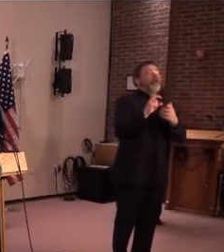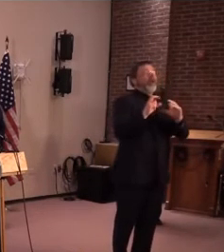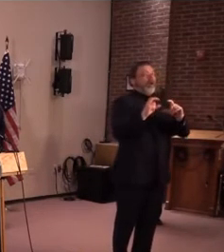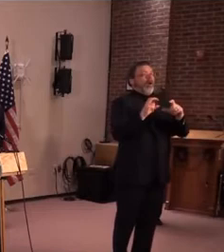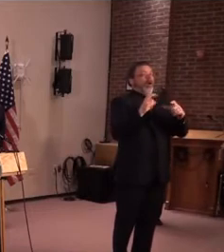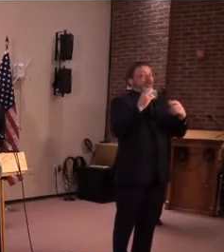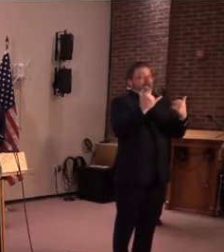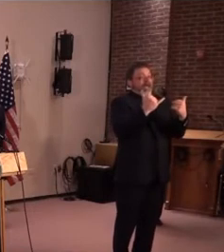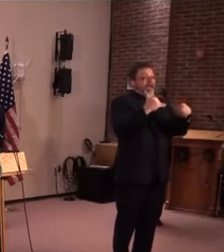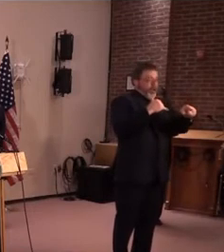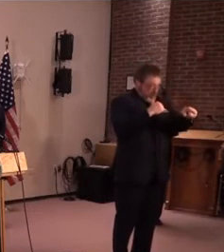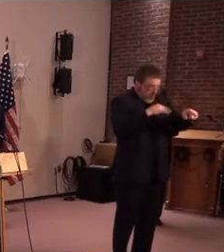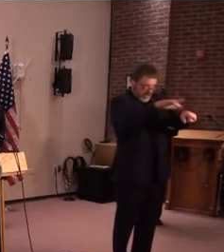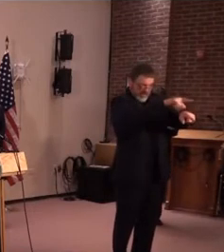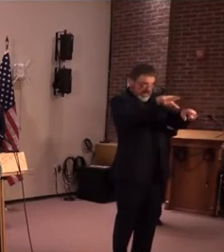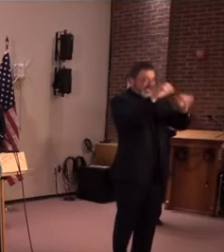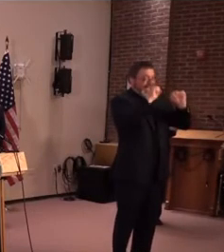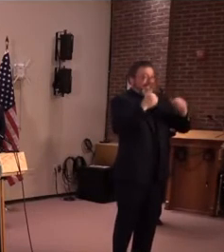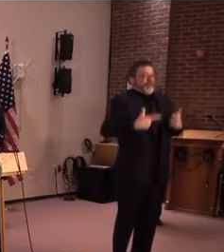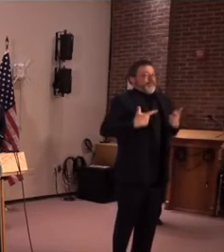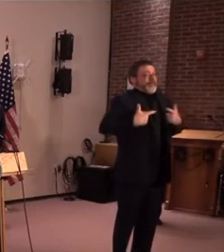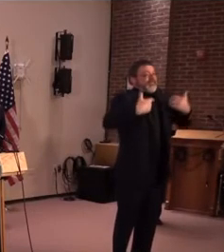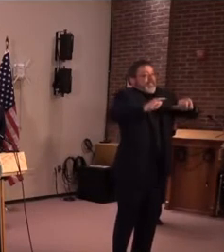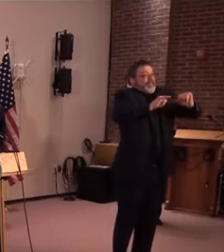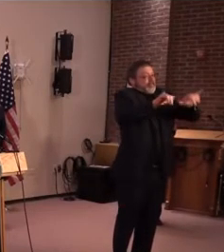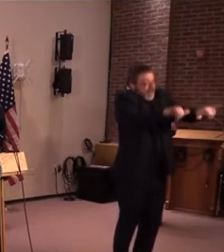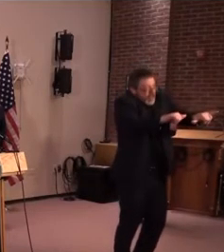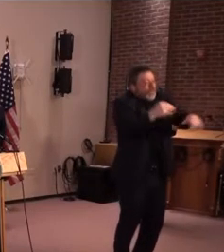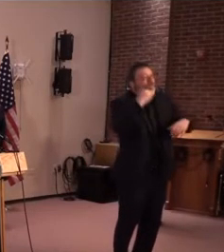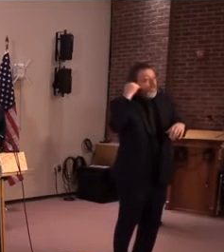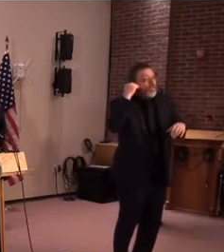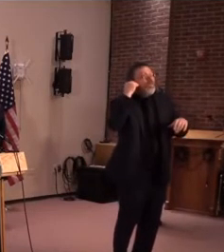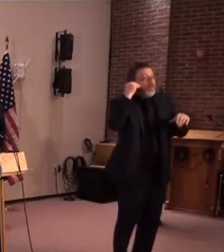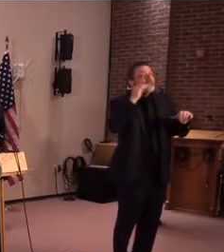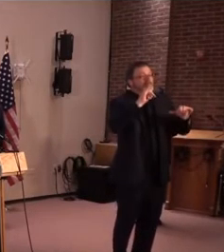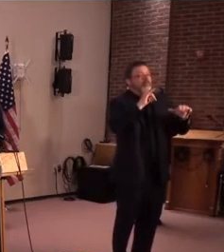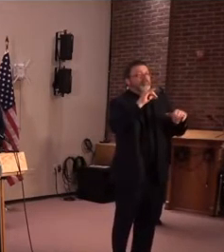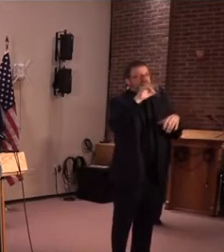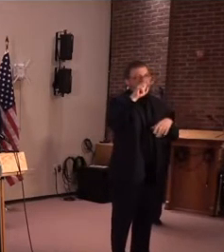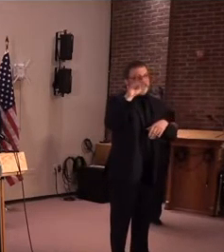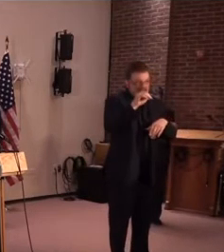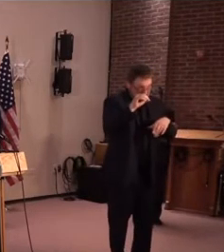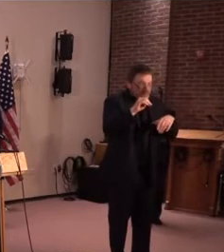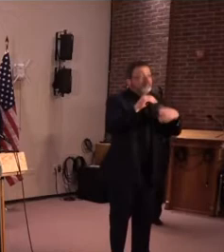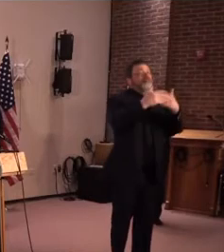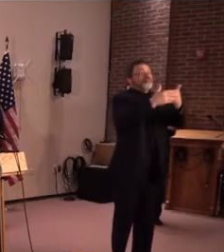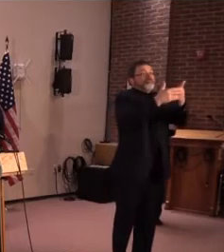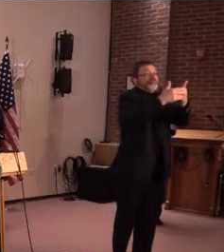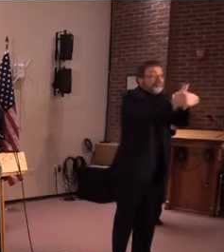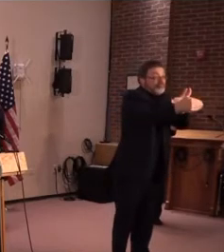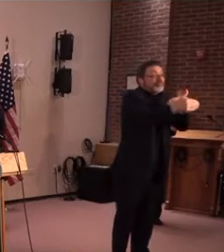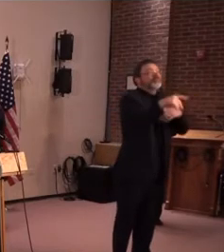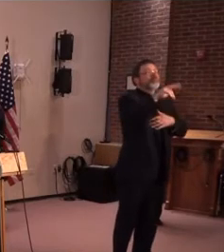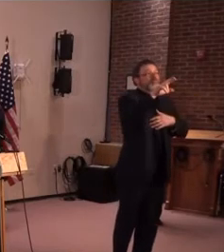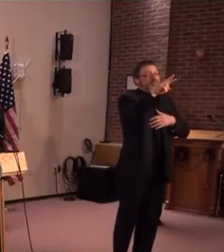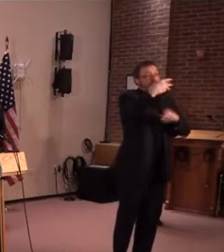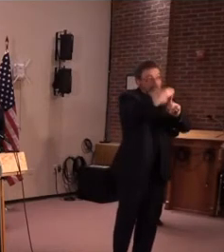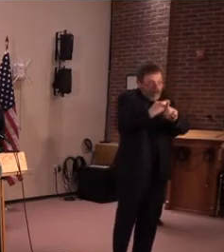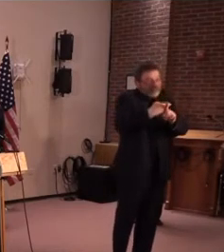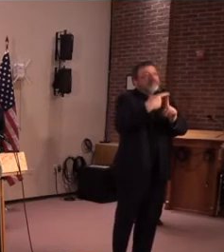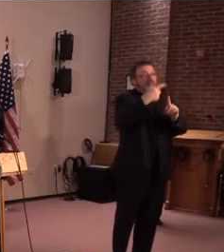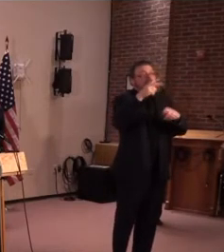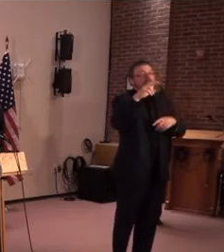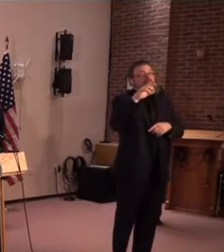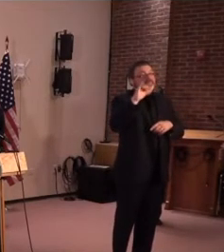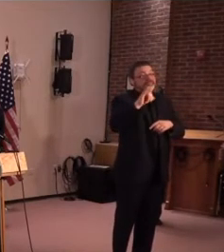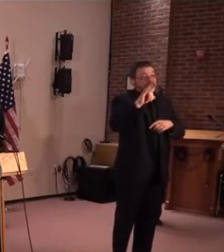housing. Payments will be limited to a maximum of 20 rental units per property owner and will be awarded based on documented